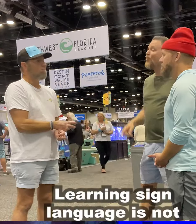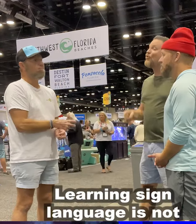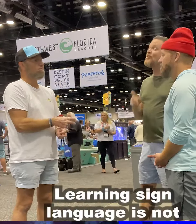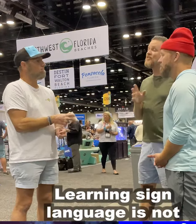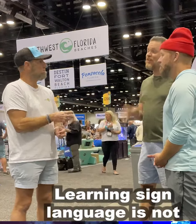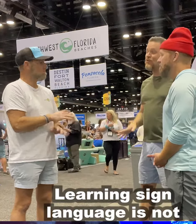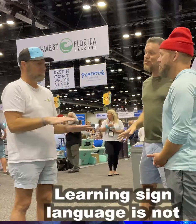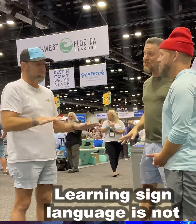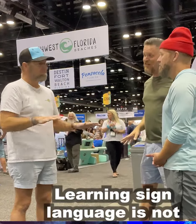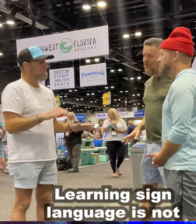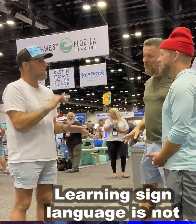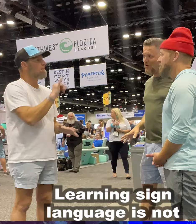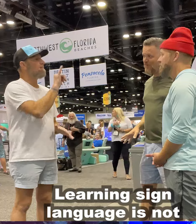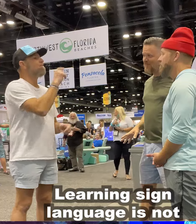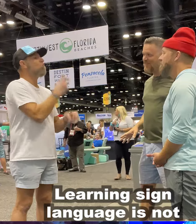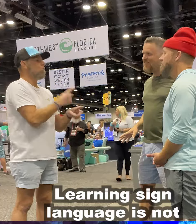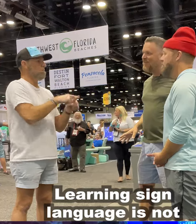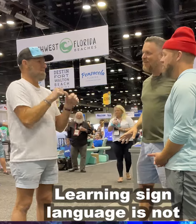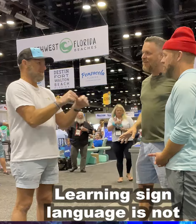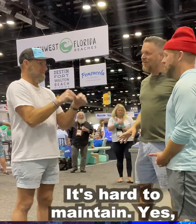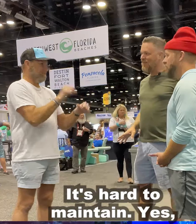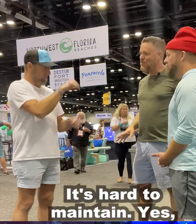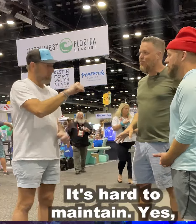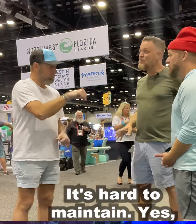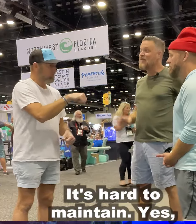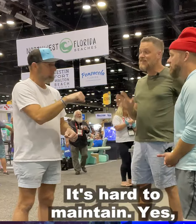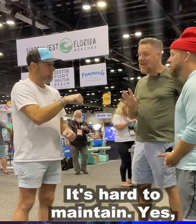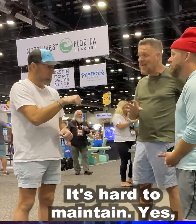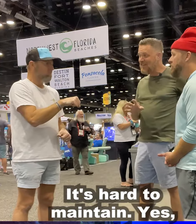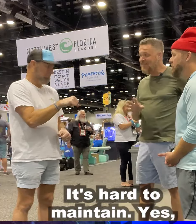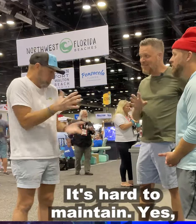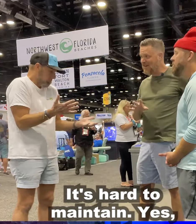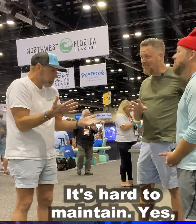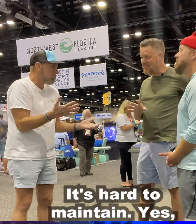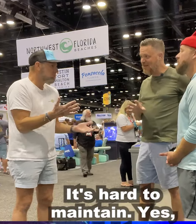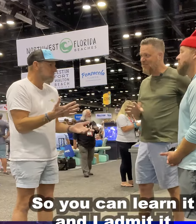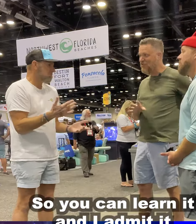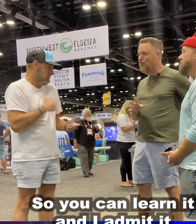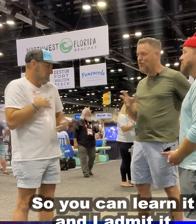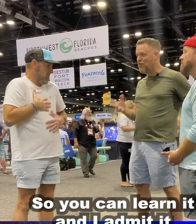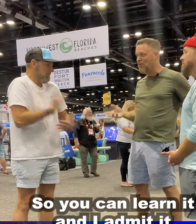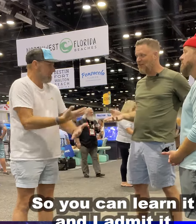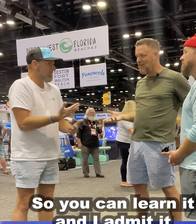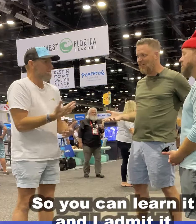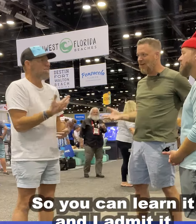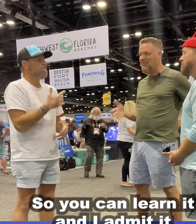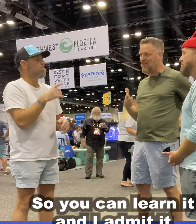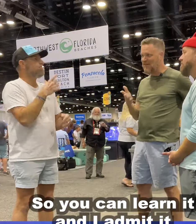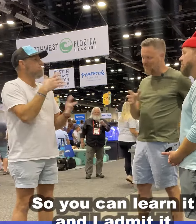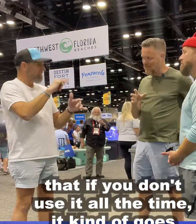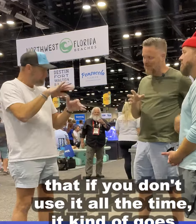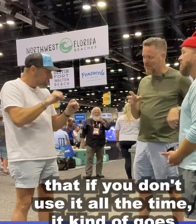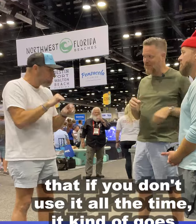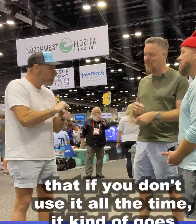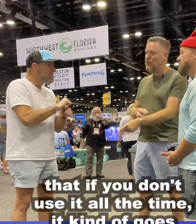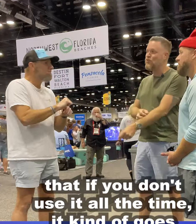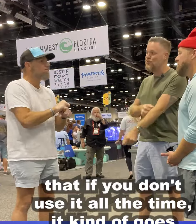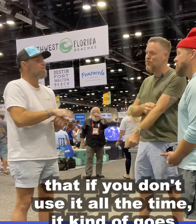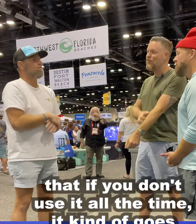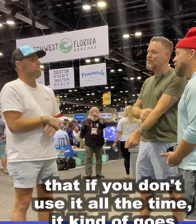Learning sign language is not that hard. It's hard to maintain. Yes. Right. So you can learn it. And I admit it. If you don't use it all the